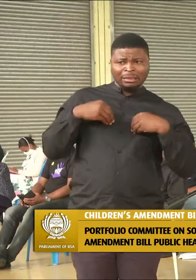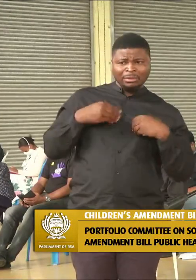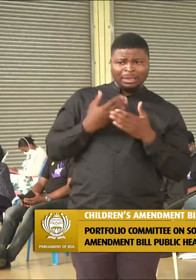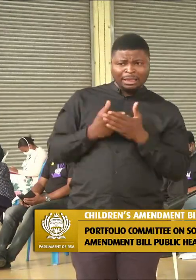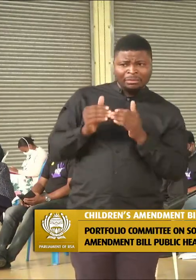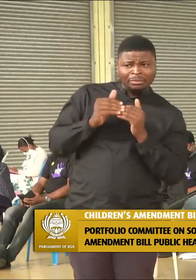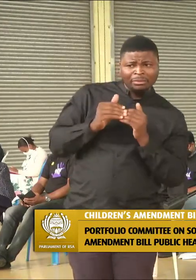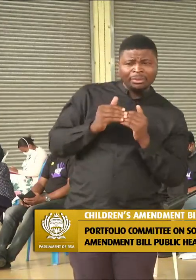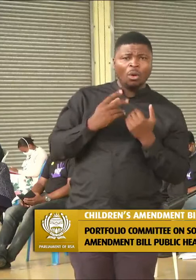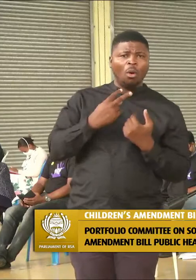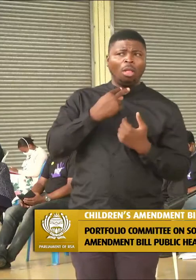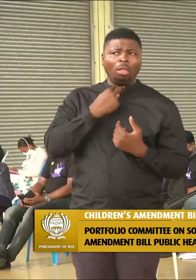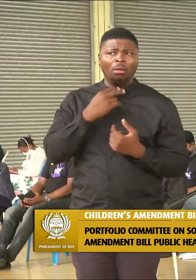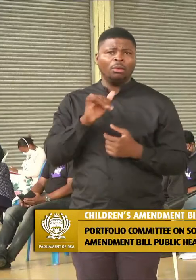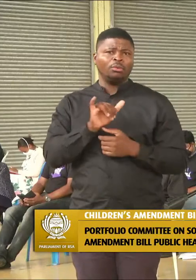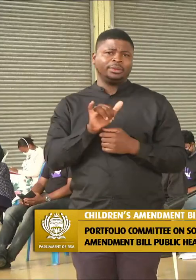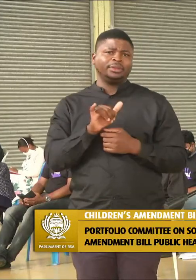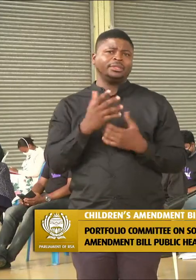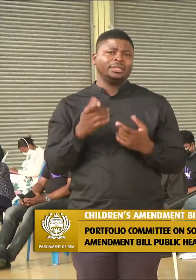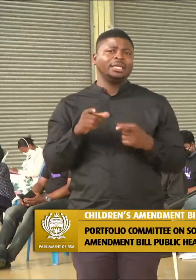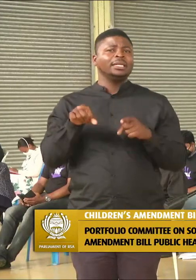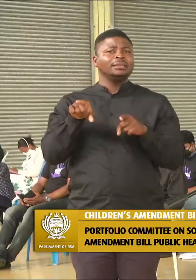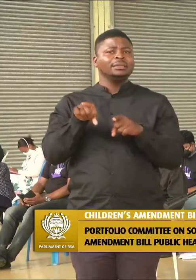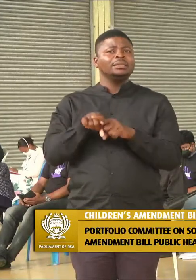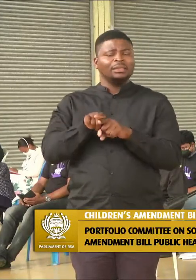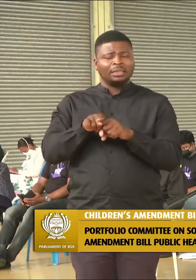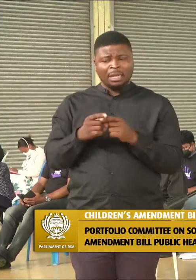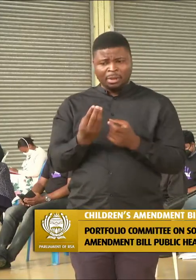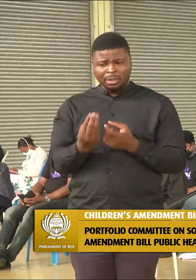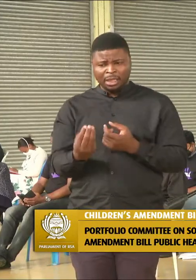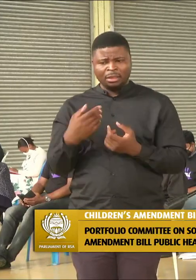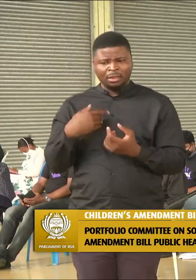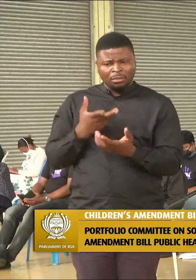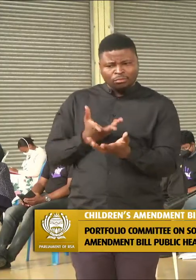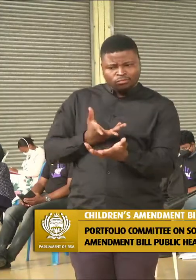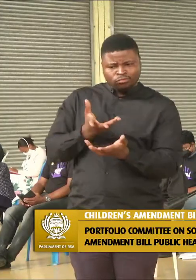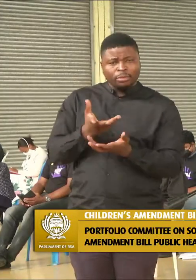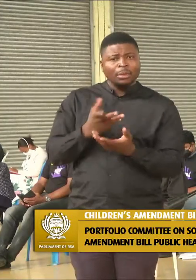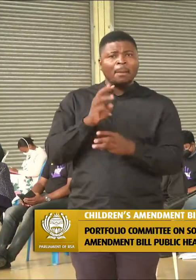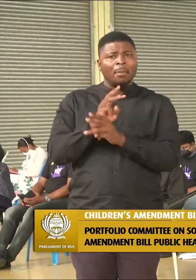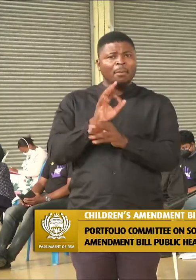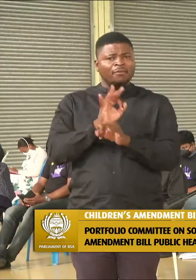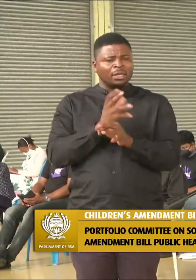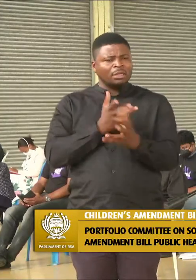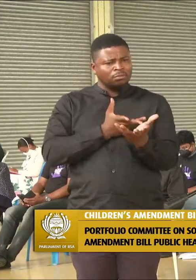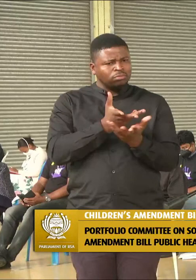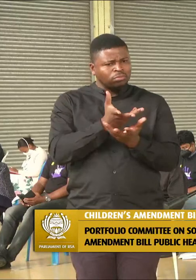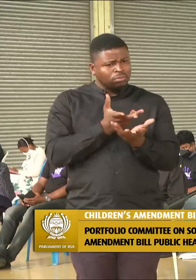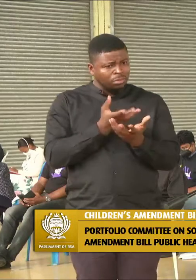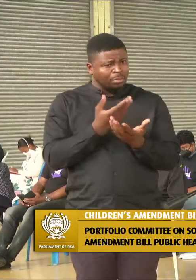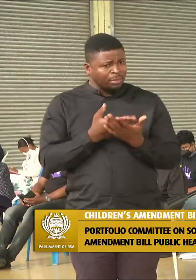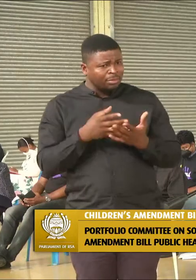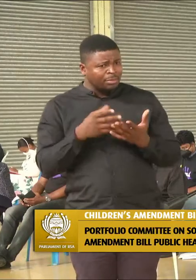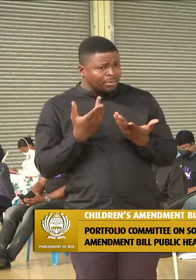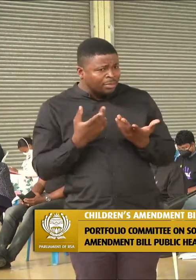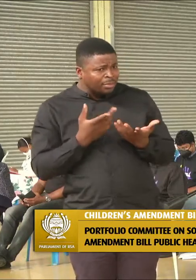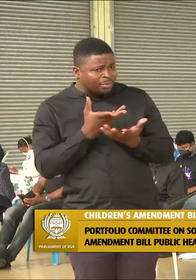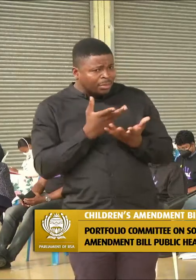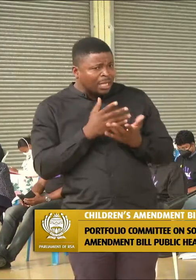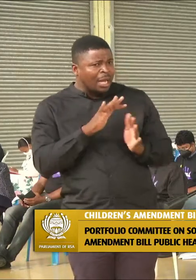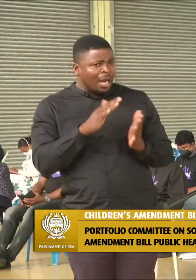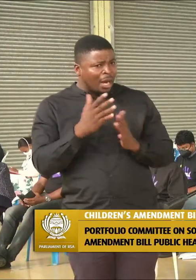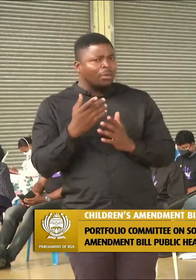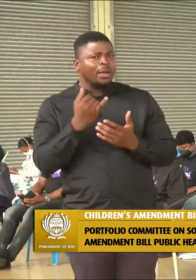Nanokuxoxisana nomzali. And I also engage in discussions with the parent. For instance, umzali umefika